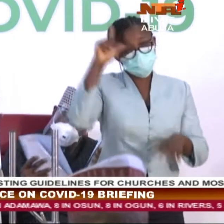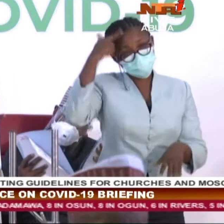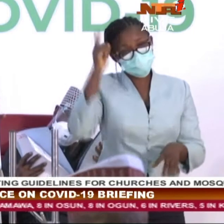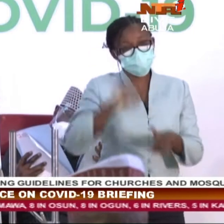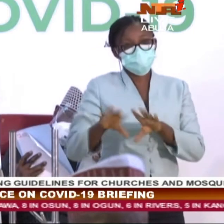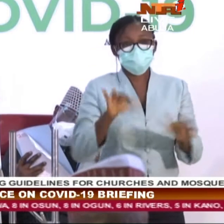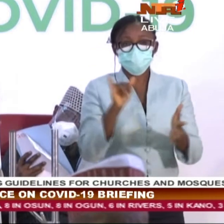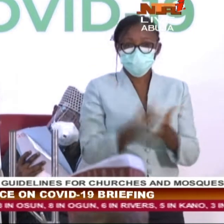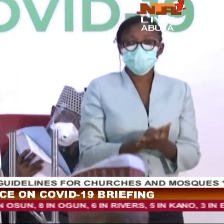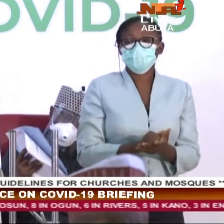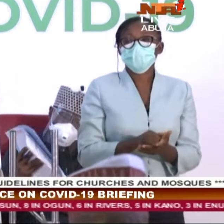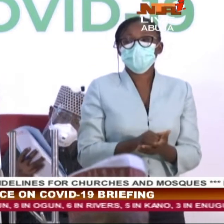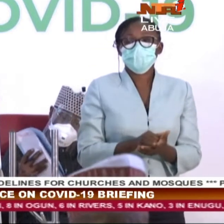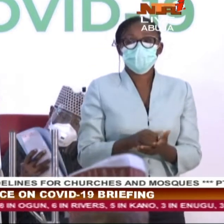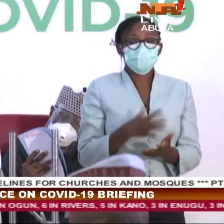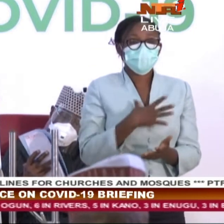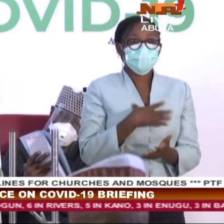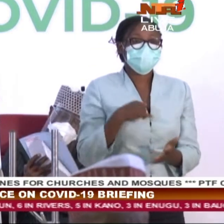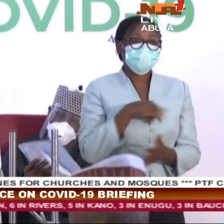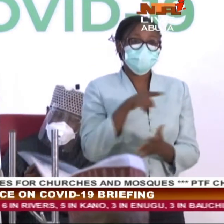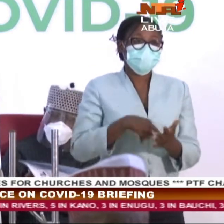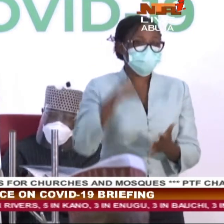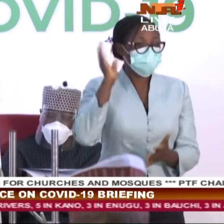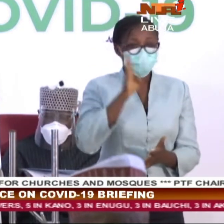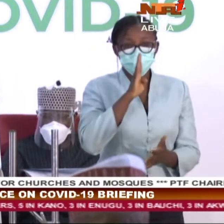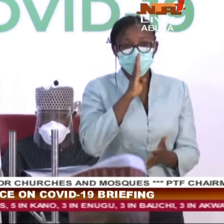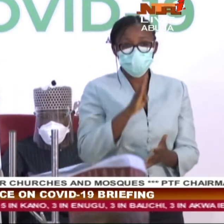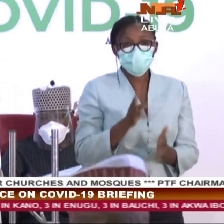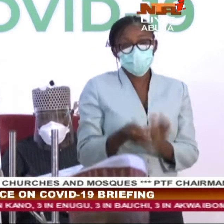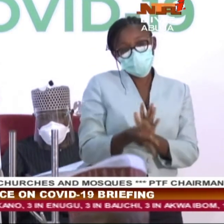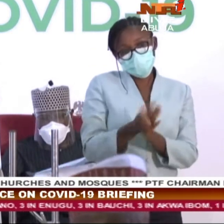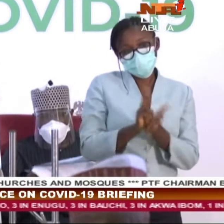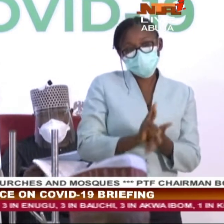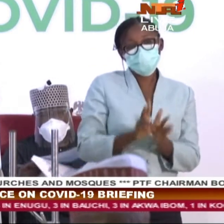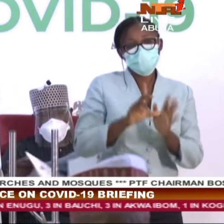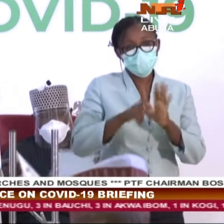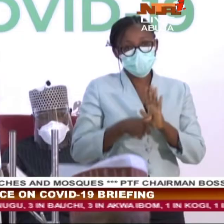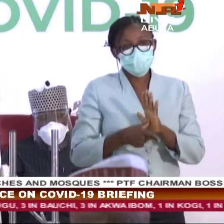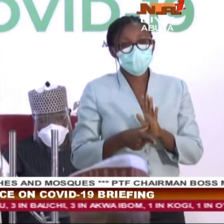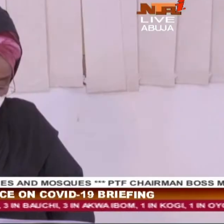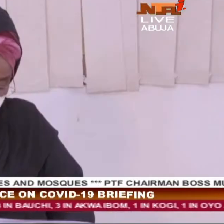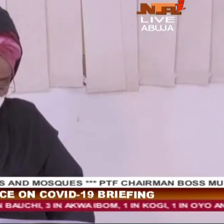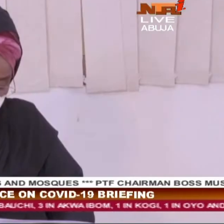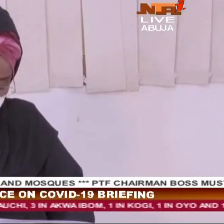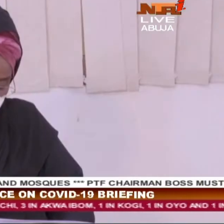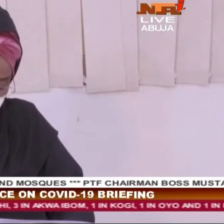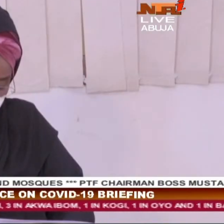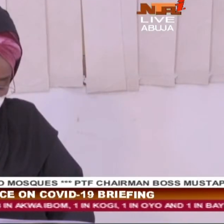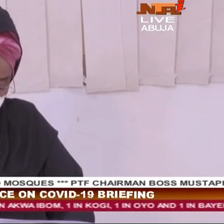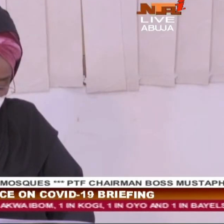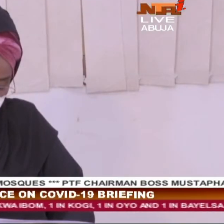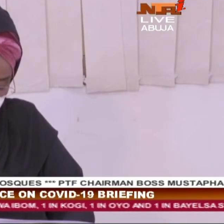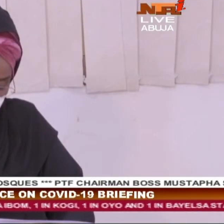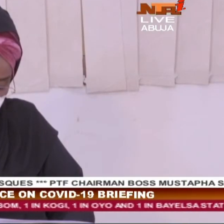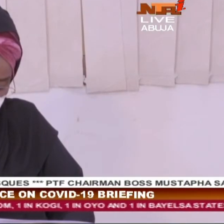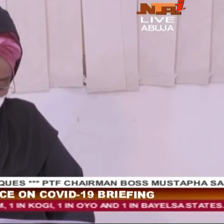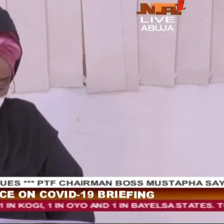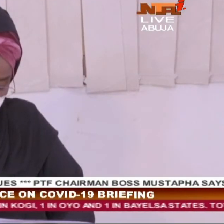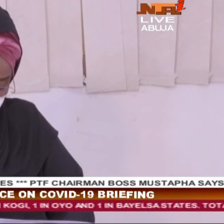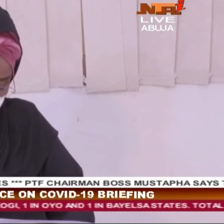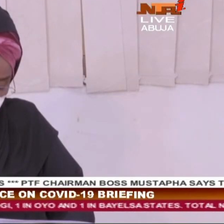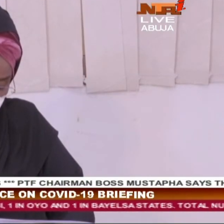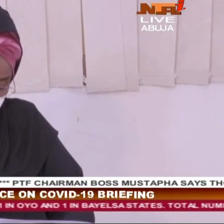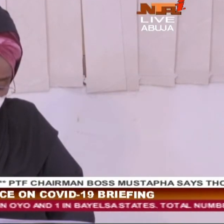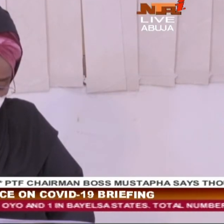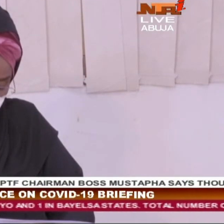will be a job that will continue to be reviewed regularly. We expect some local governments to drop after the interventions and some